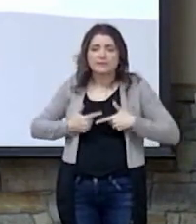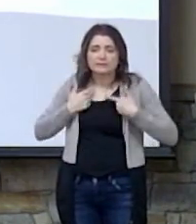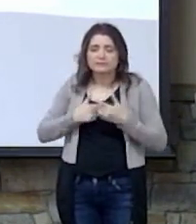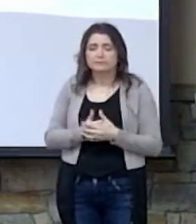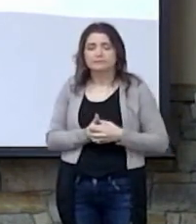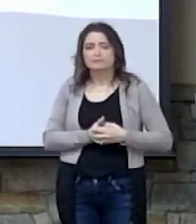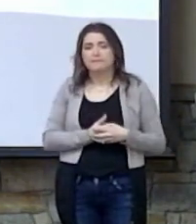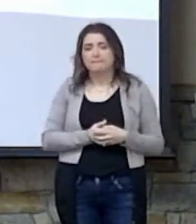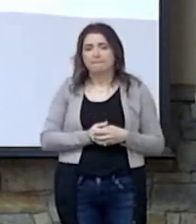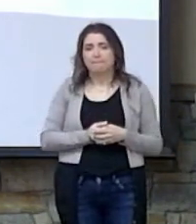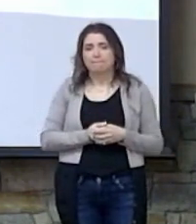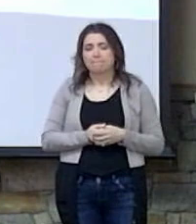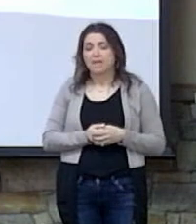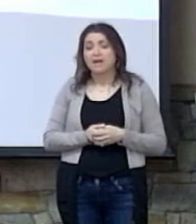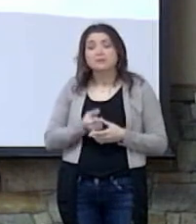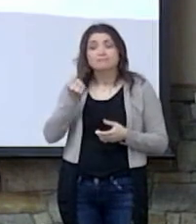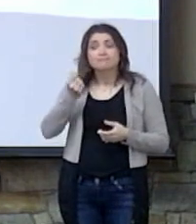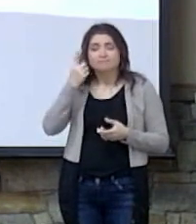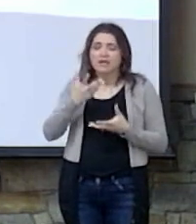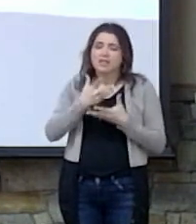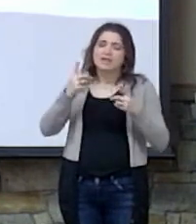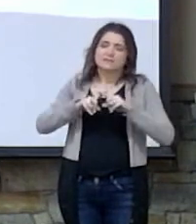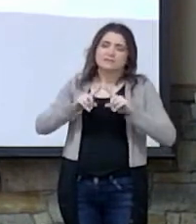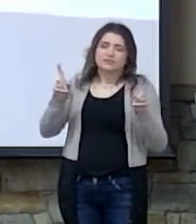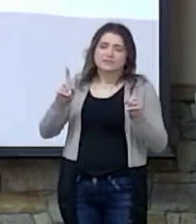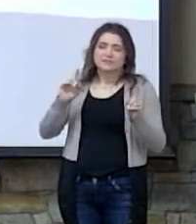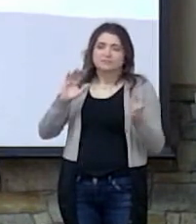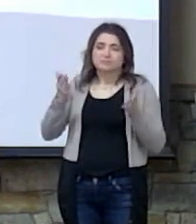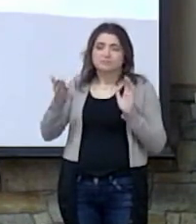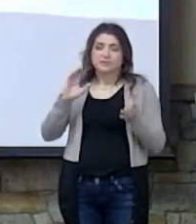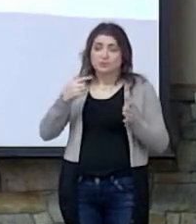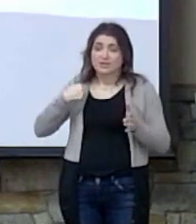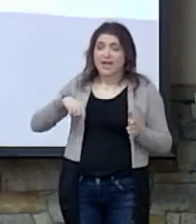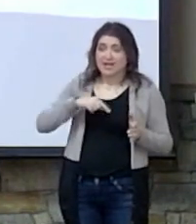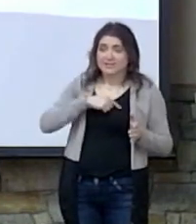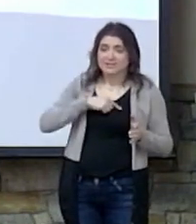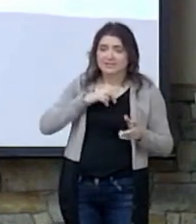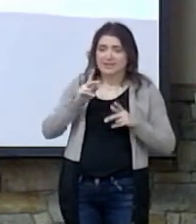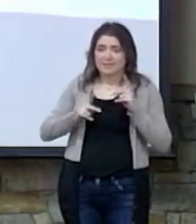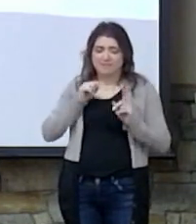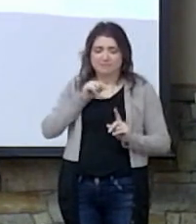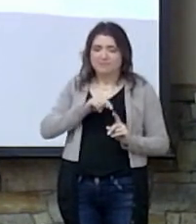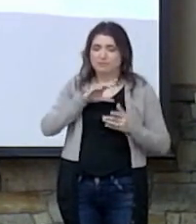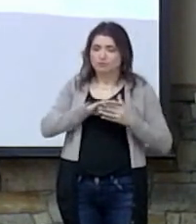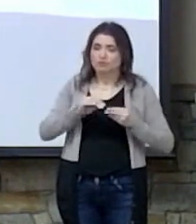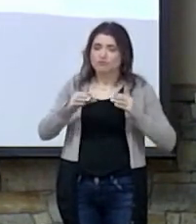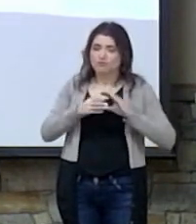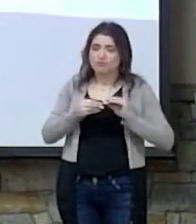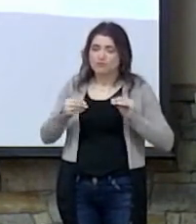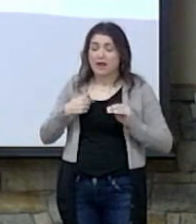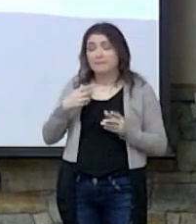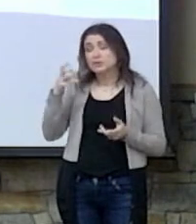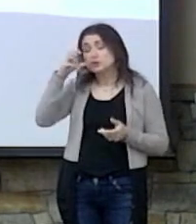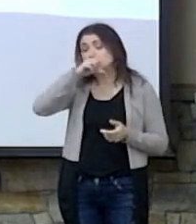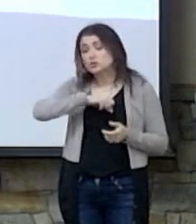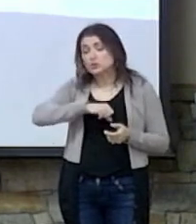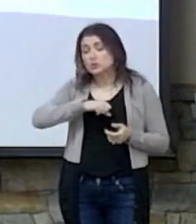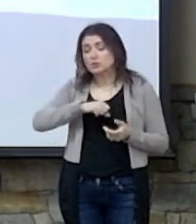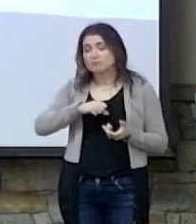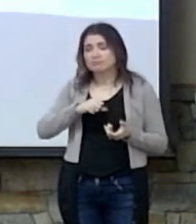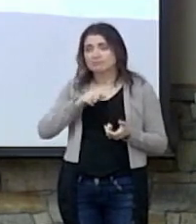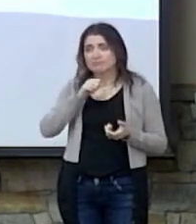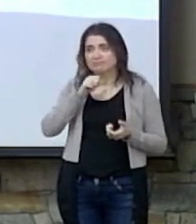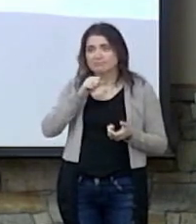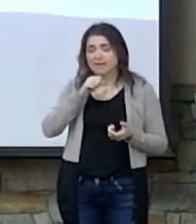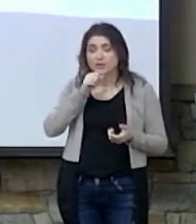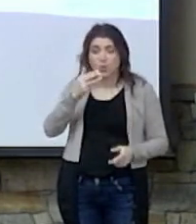business. You see, there's a lot of differences, aren't there, between us and the individuals in this story? I mean, I'm going to assume, I don't guess I know